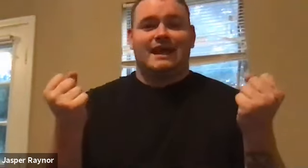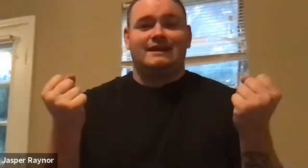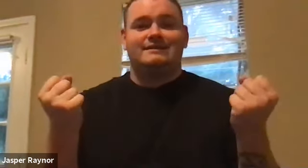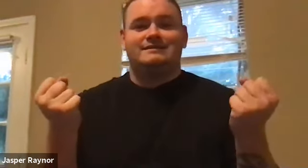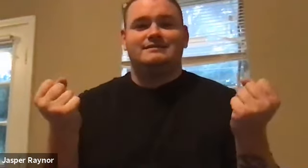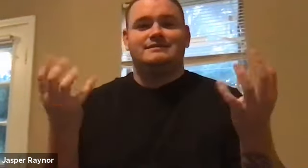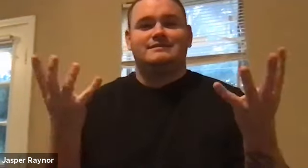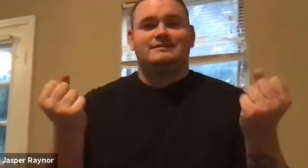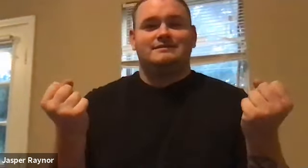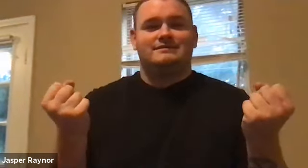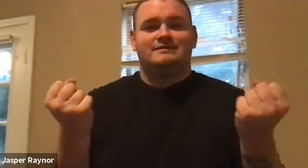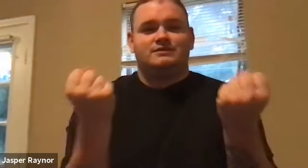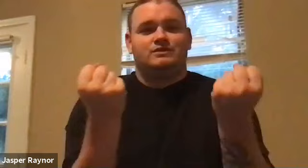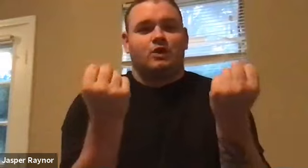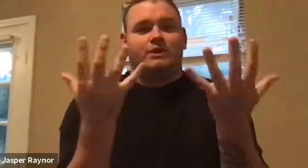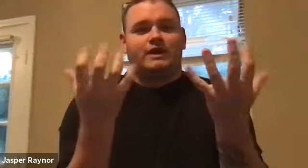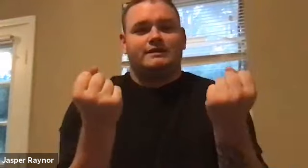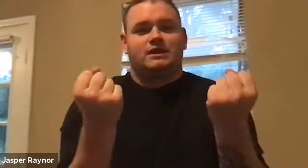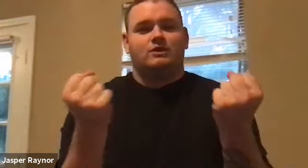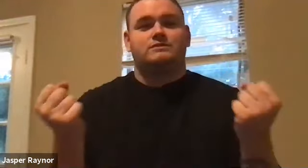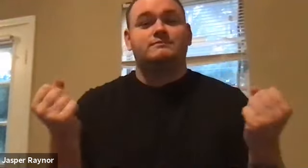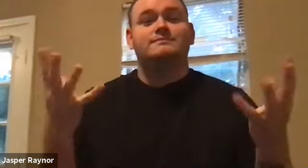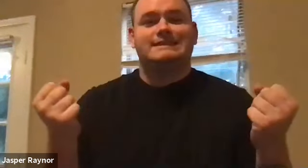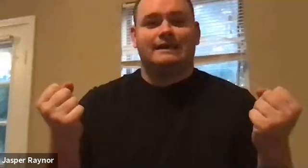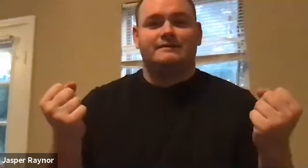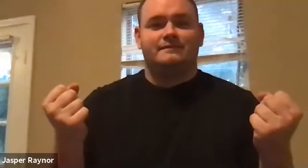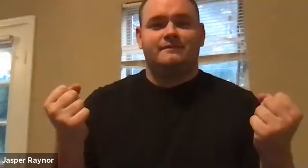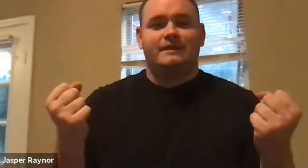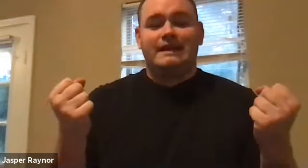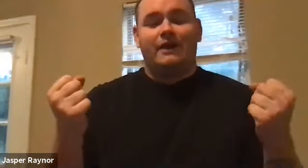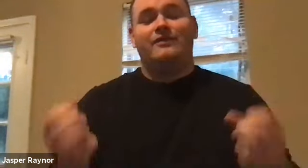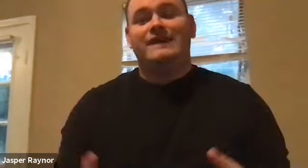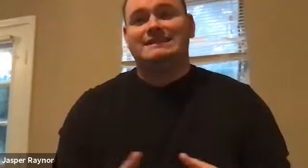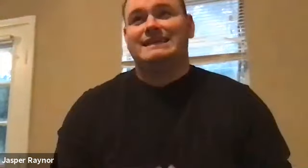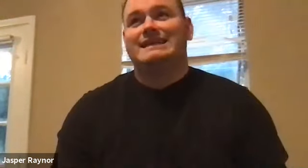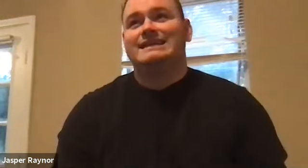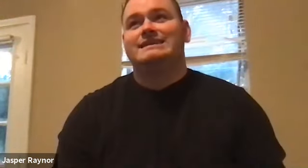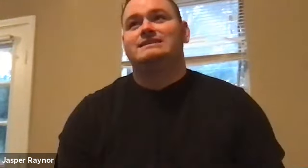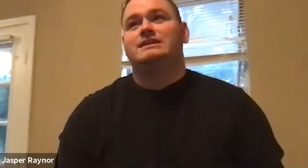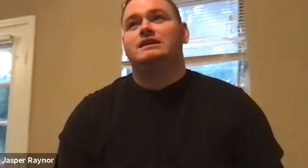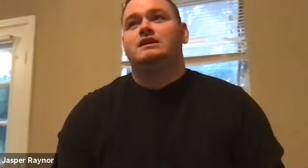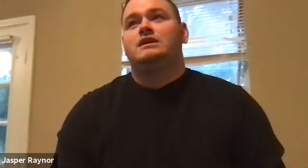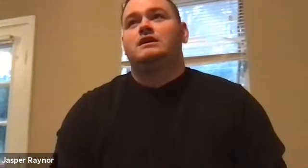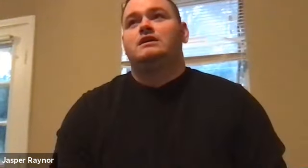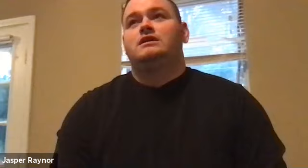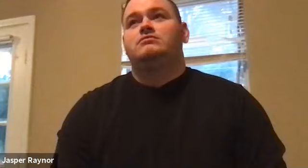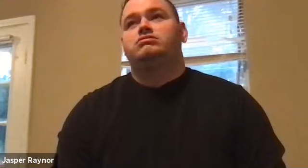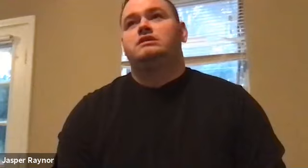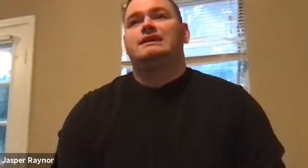Sign. You just open your hands and close them. Sign. Now this is